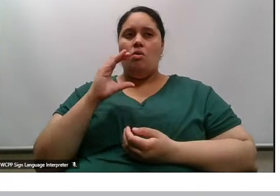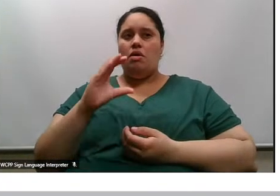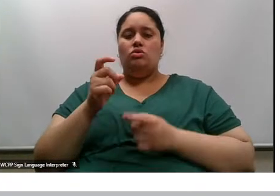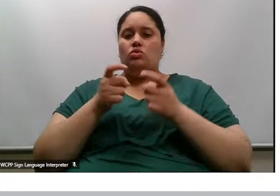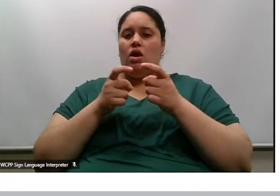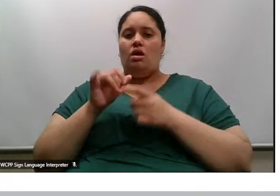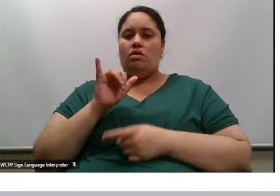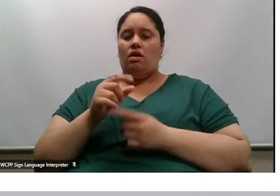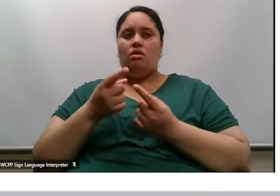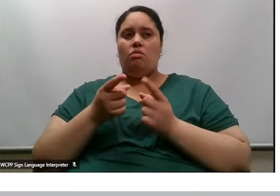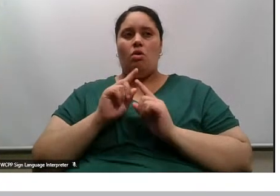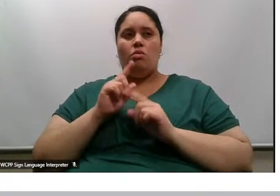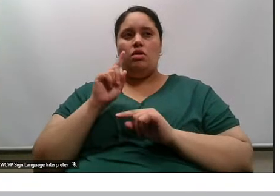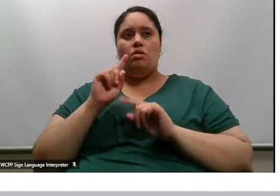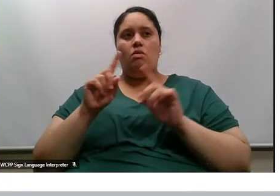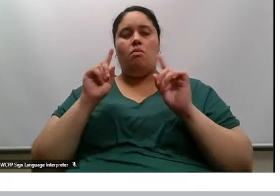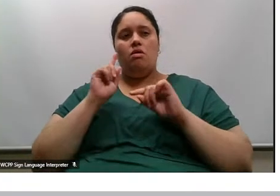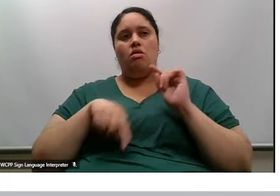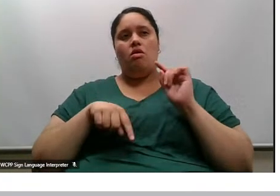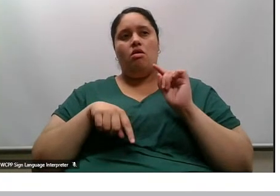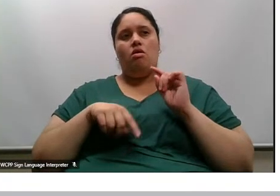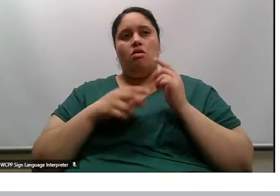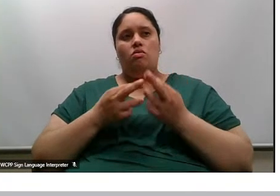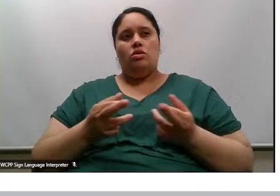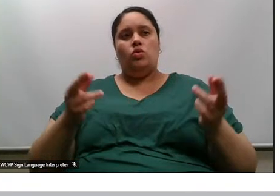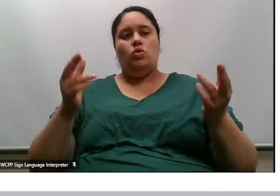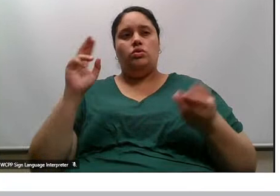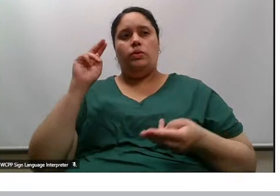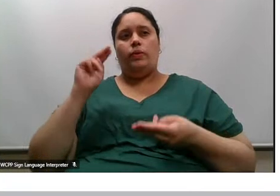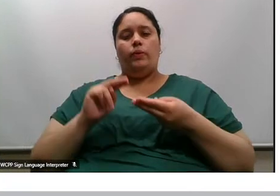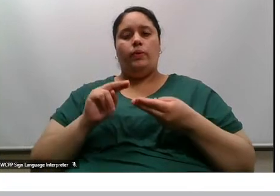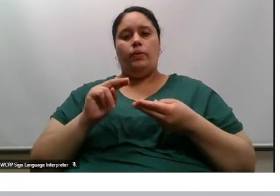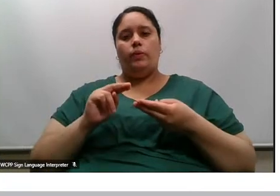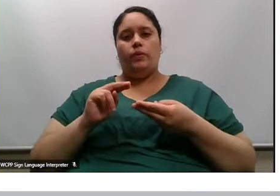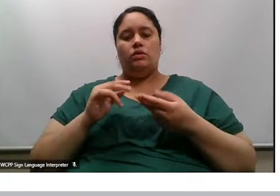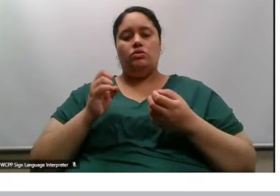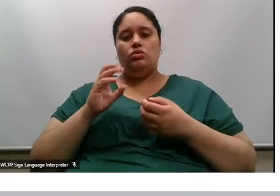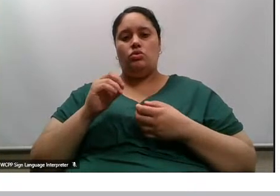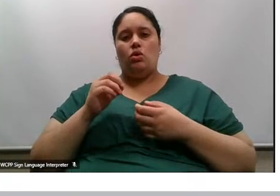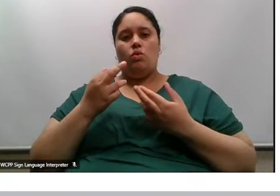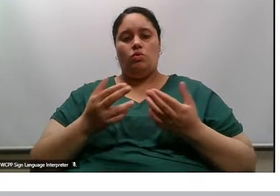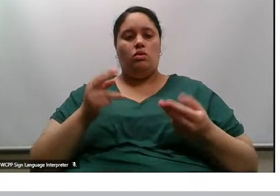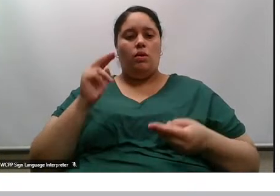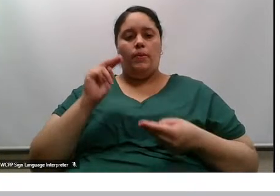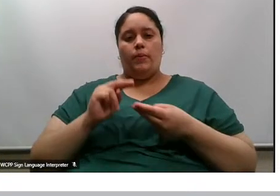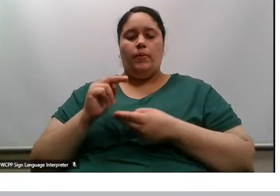the department cannot? The resources are quite intensive. So yeah.